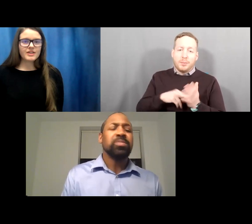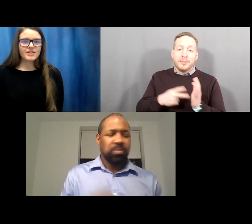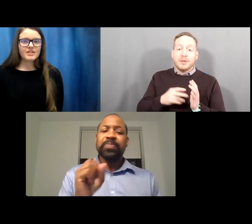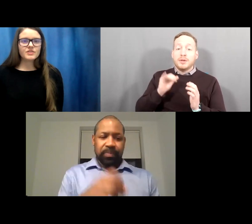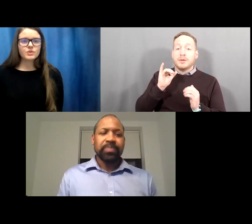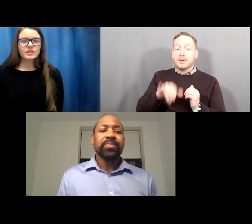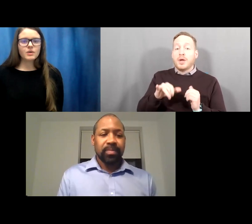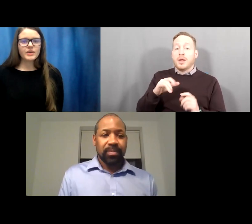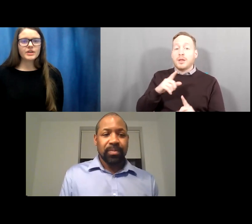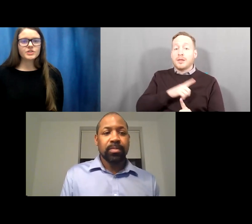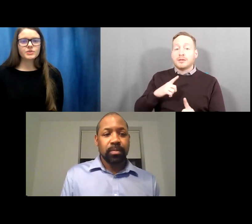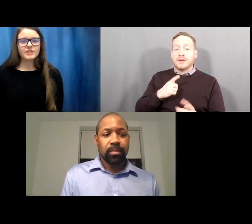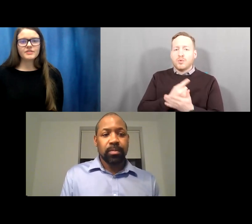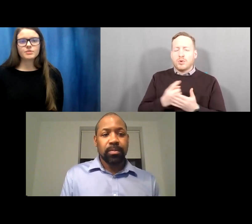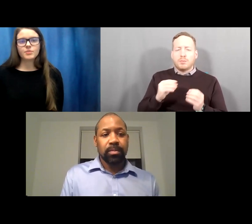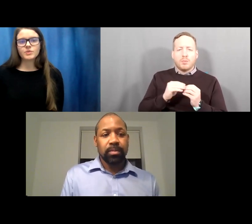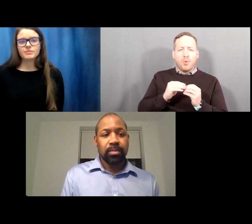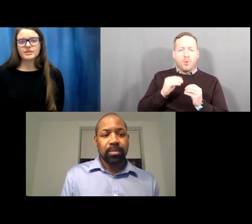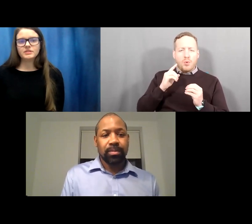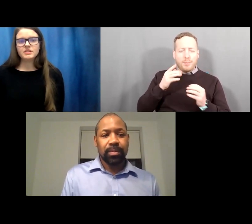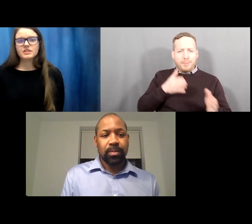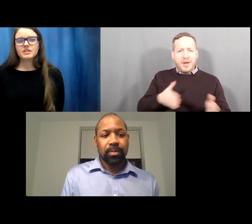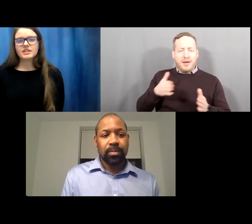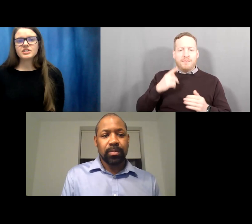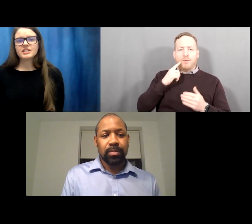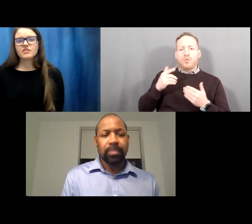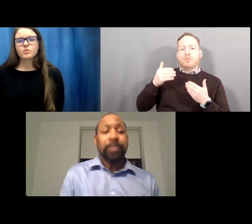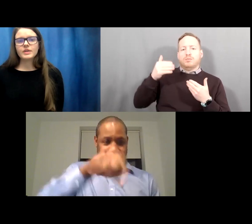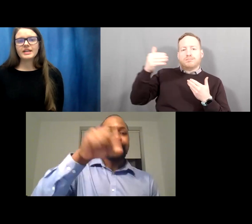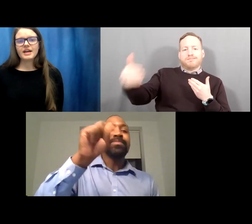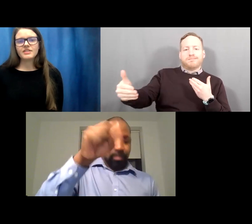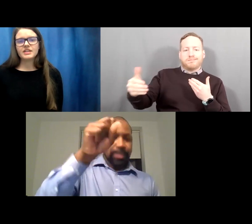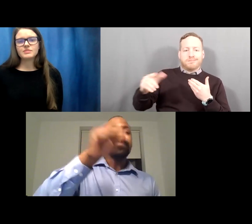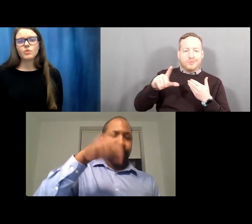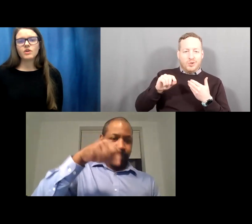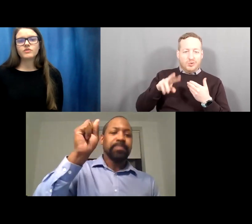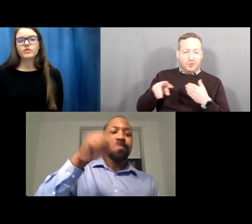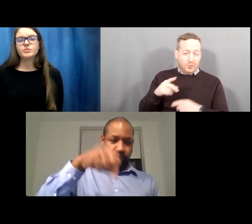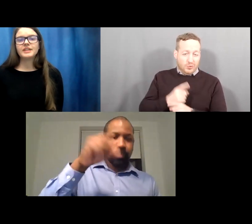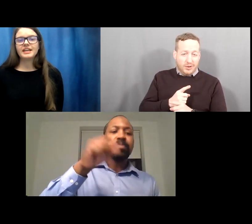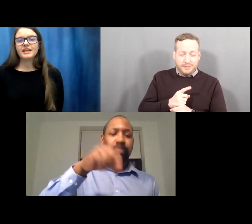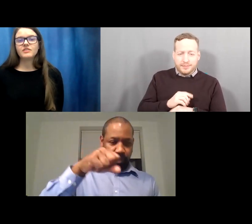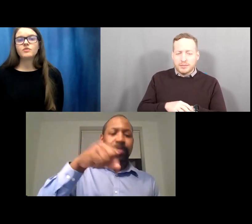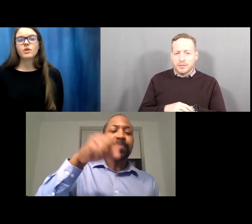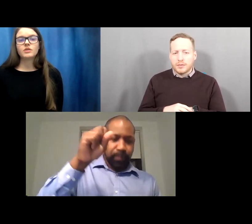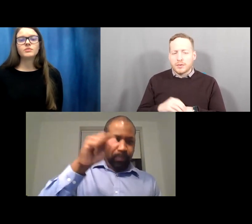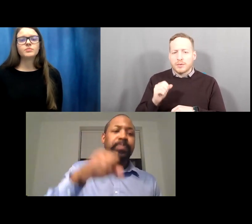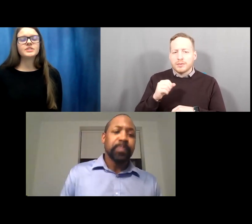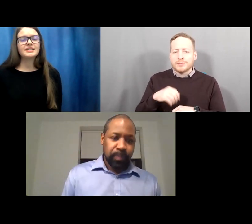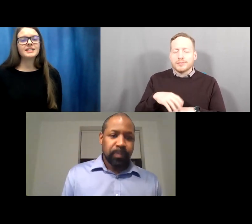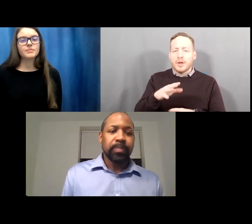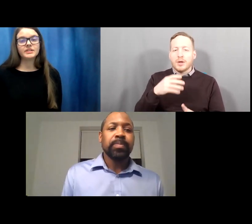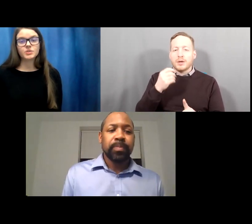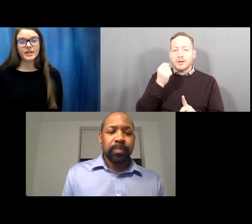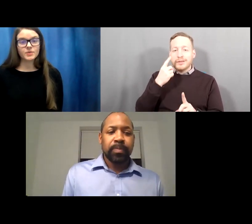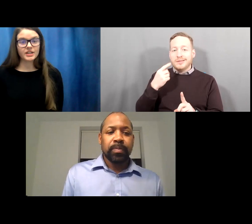So I think there's only a week or two left to propose a bill. The legislative week, I think, is more for planning for